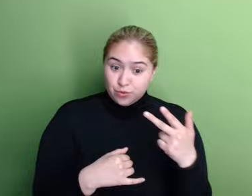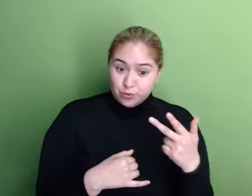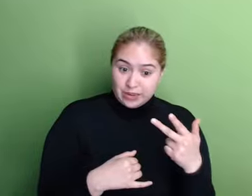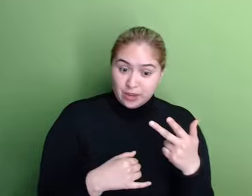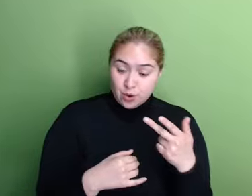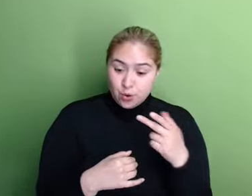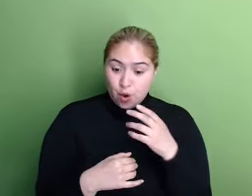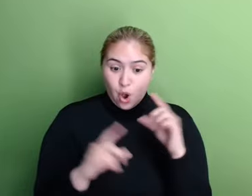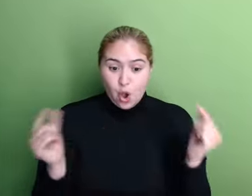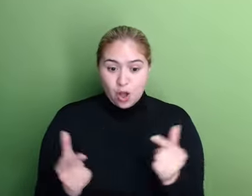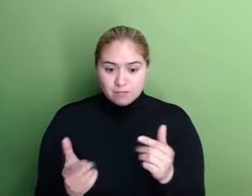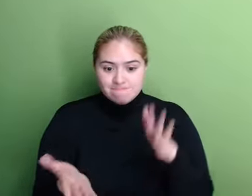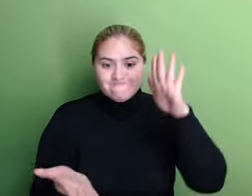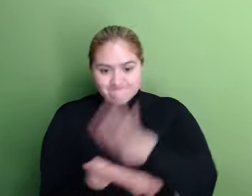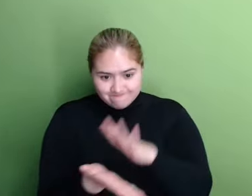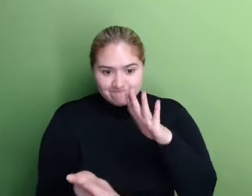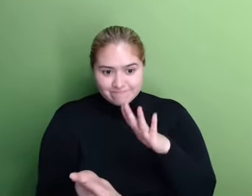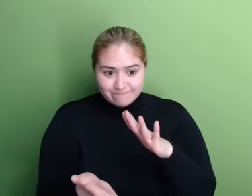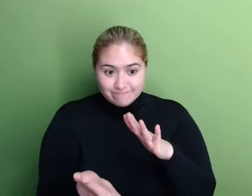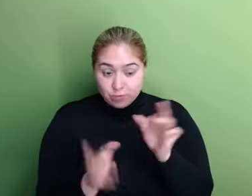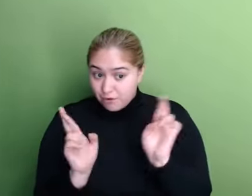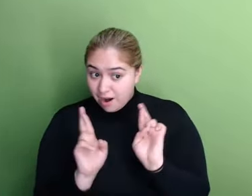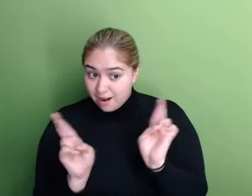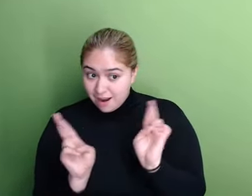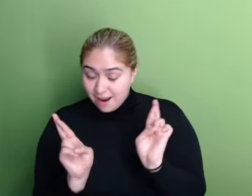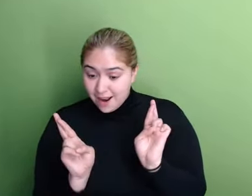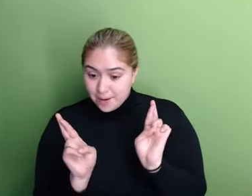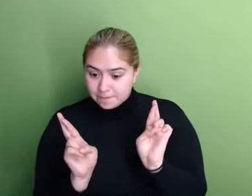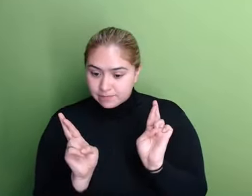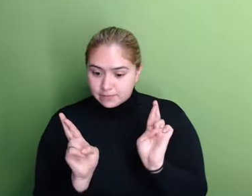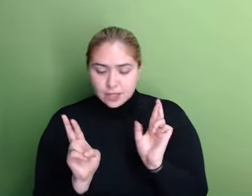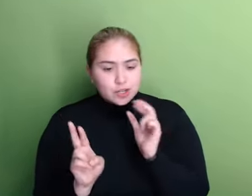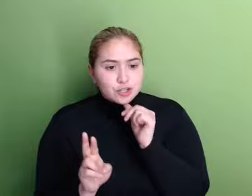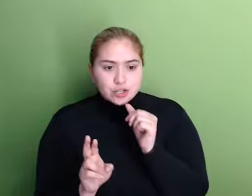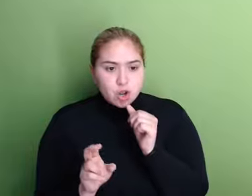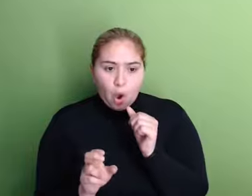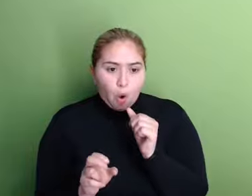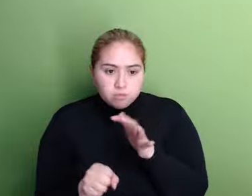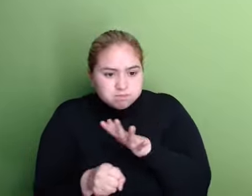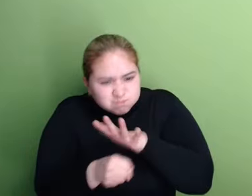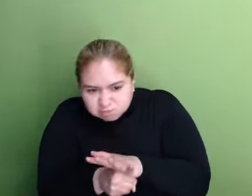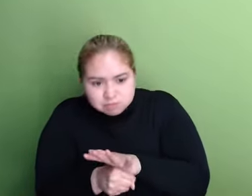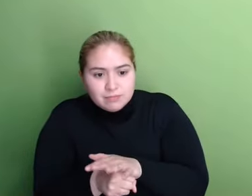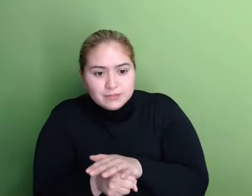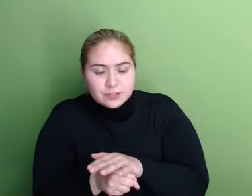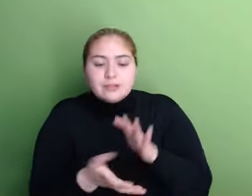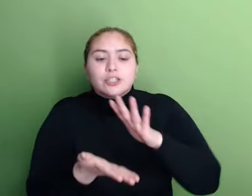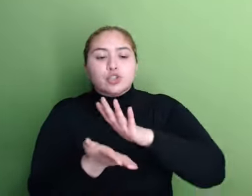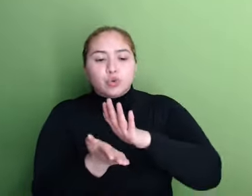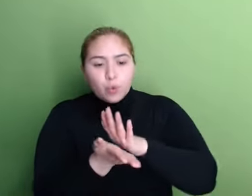our worms. Okay? Don't stomp them. Don't permanently flatten them. Just take them and squish them between your hands. Are